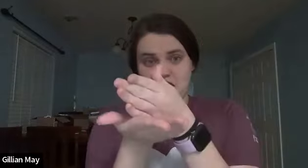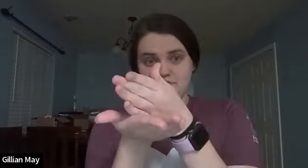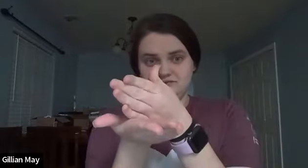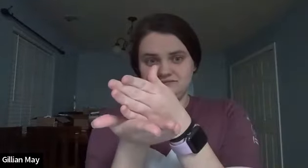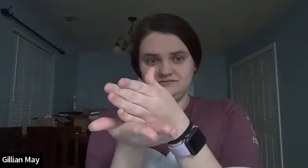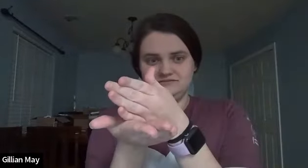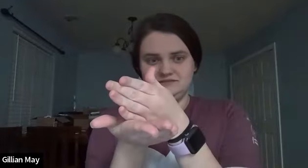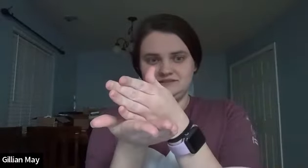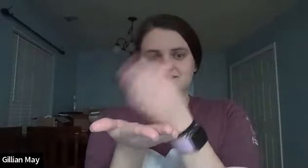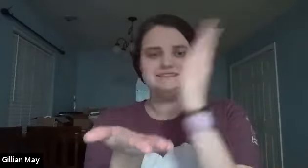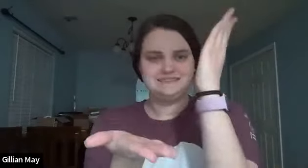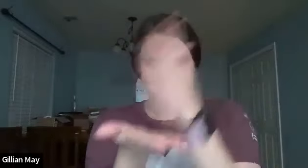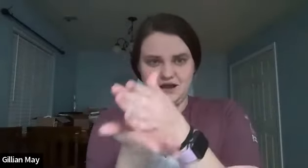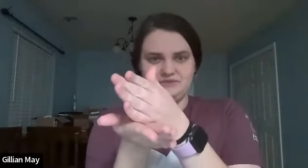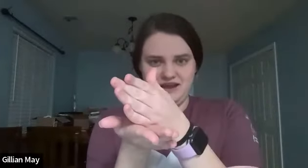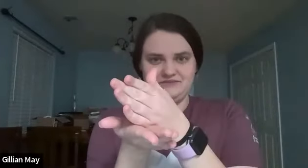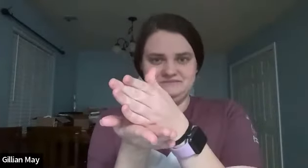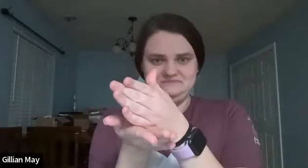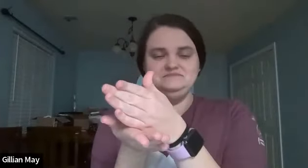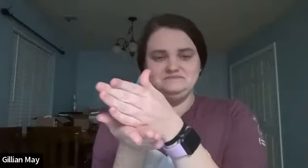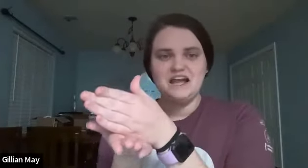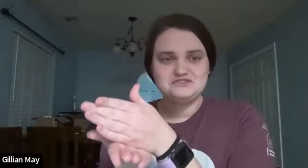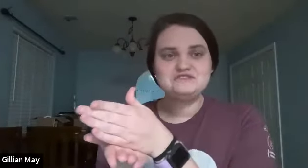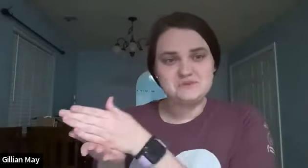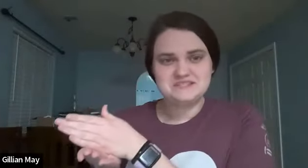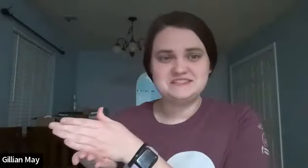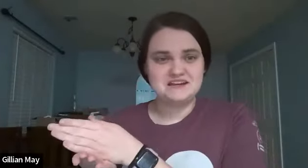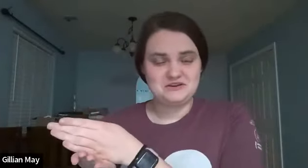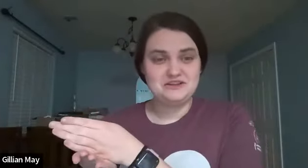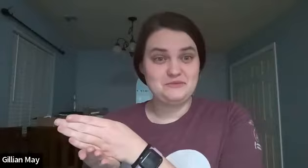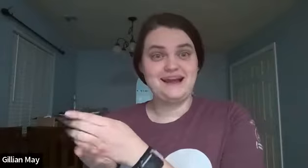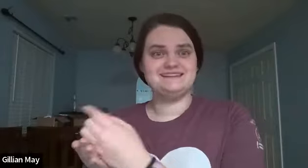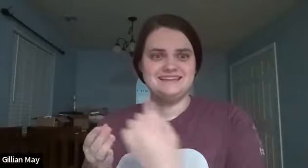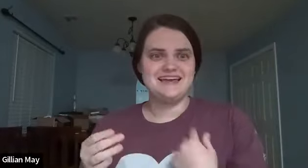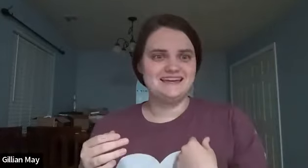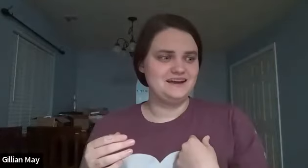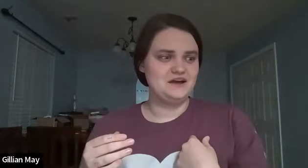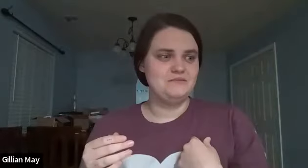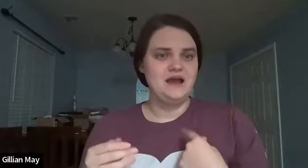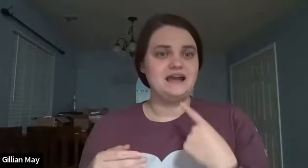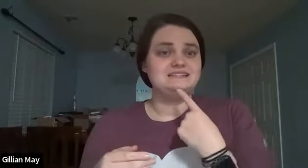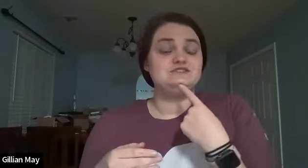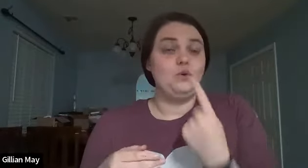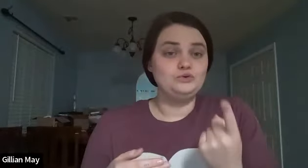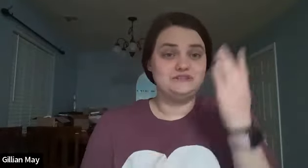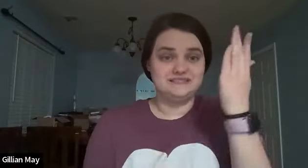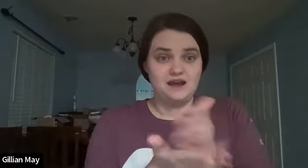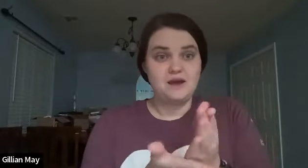Stop. Stop. Yeah. I saw someone sign it earlier when I said, I told you to stop, or I